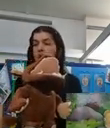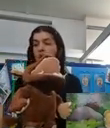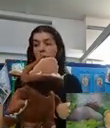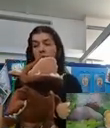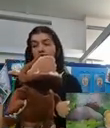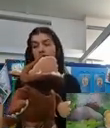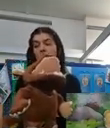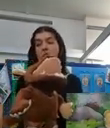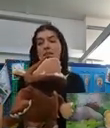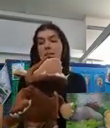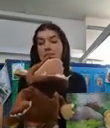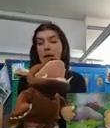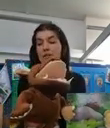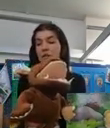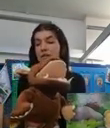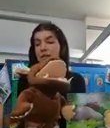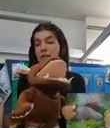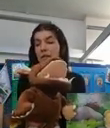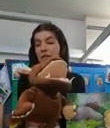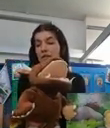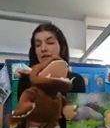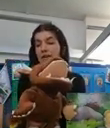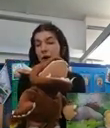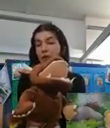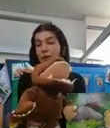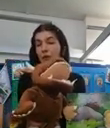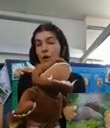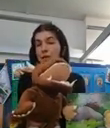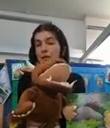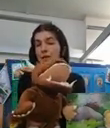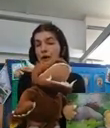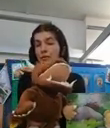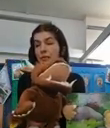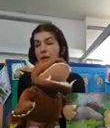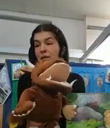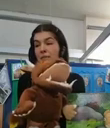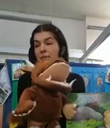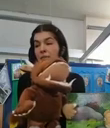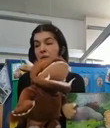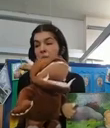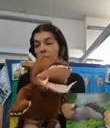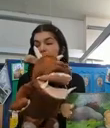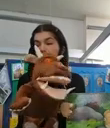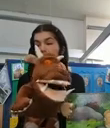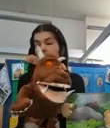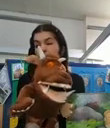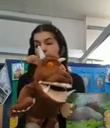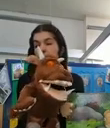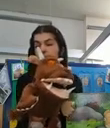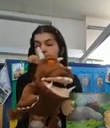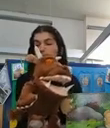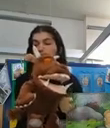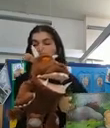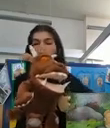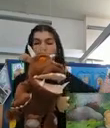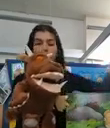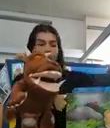Well, Gruffalo, said the mouse, you see, everyone is afraid of me. But now my tummy's beginning to rumble.